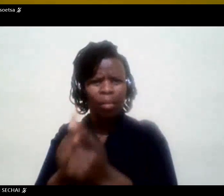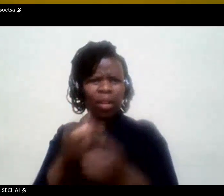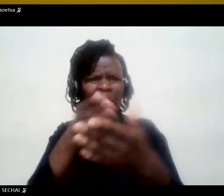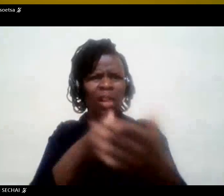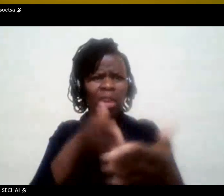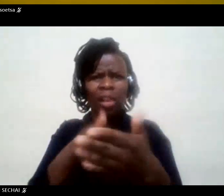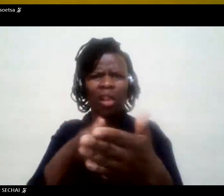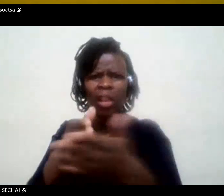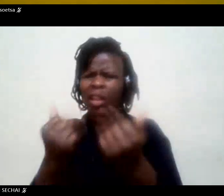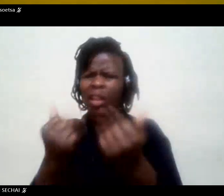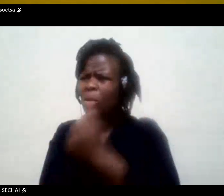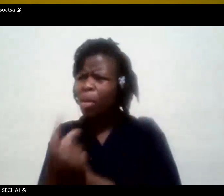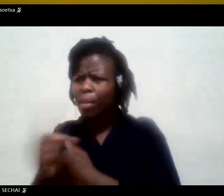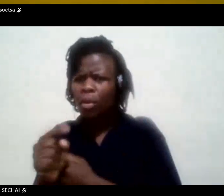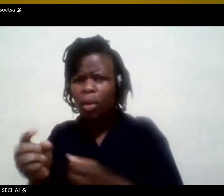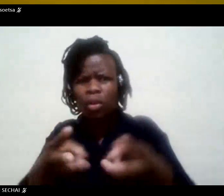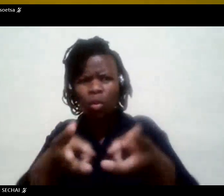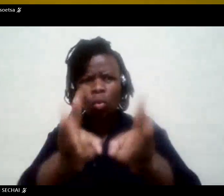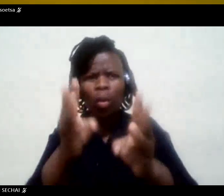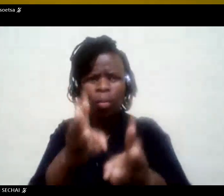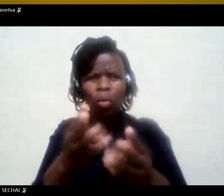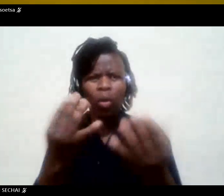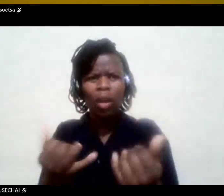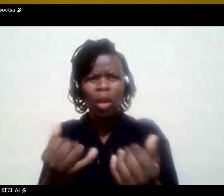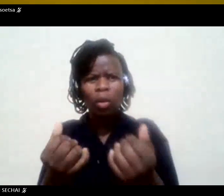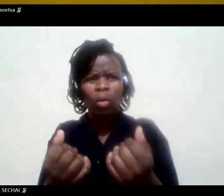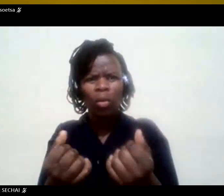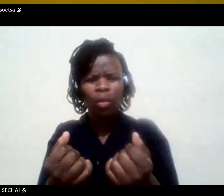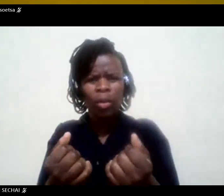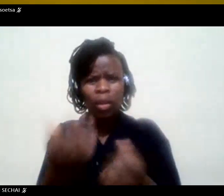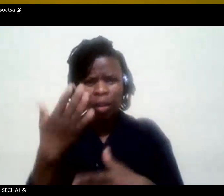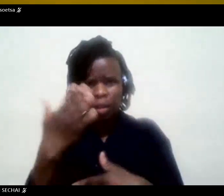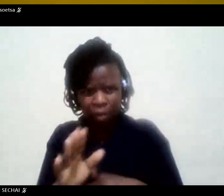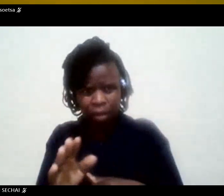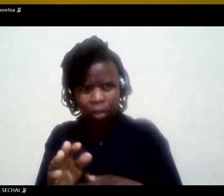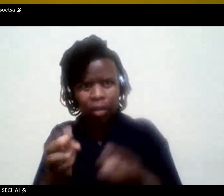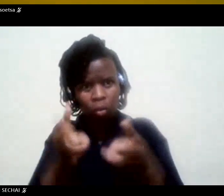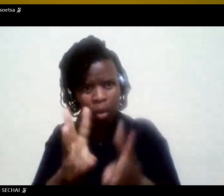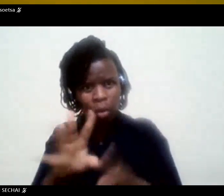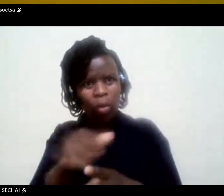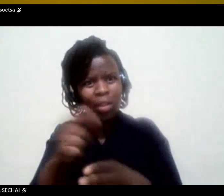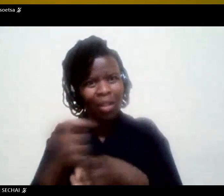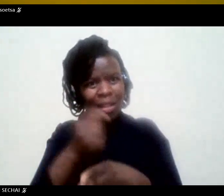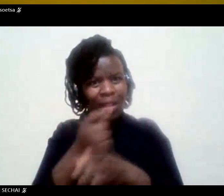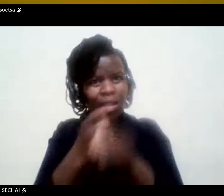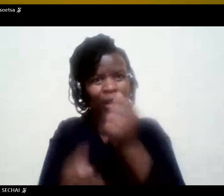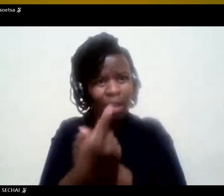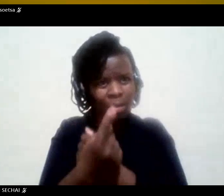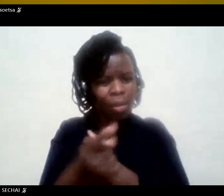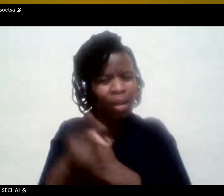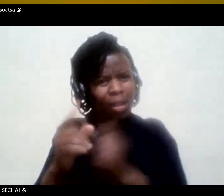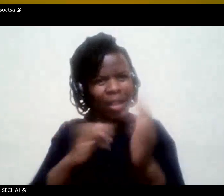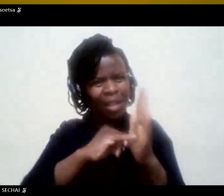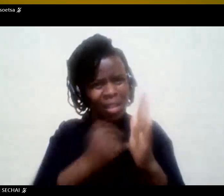of things. So it's very important that whenever such training is happening, to say this is just a small